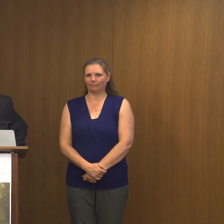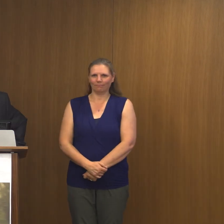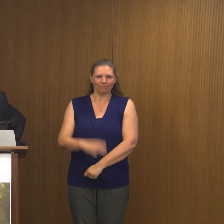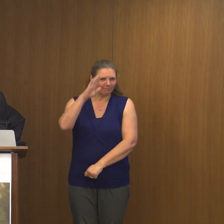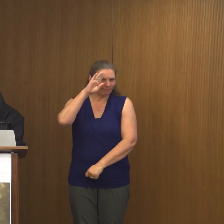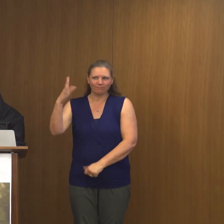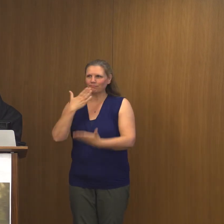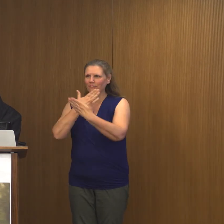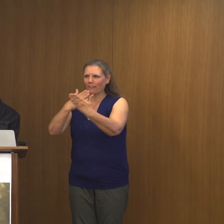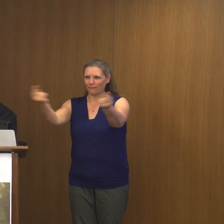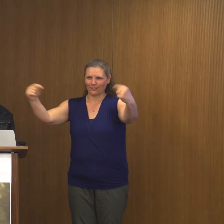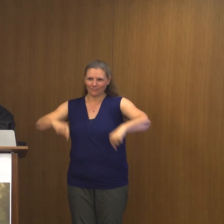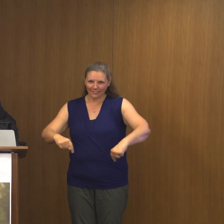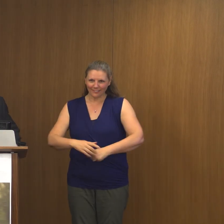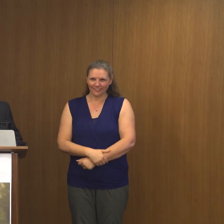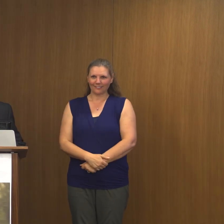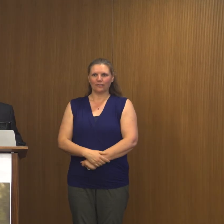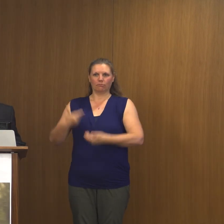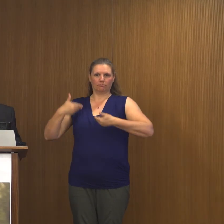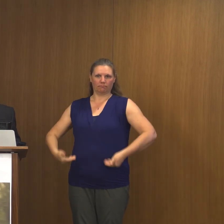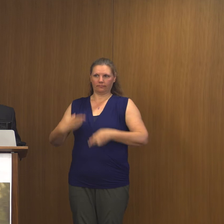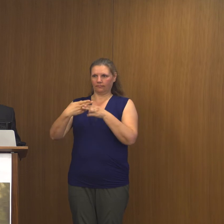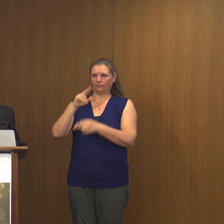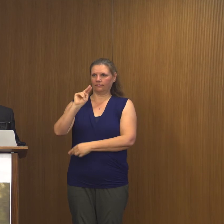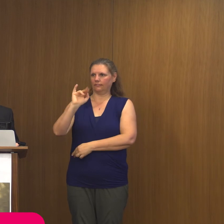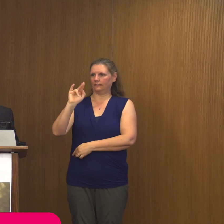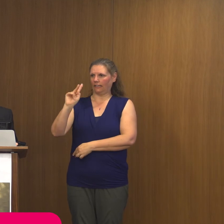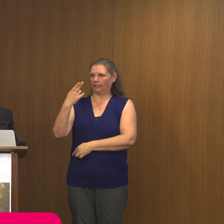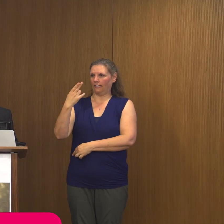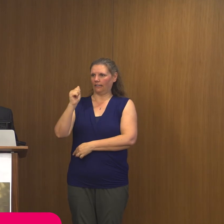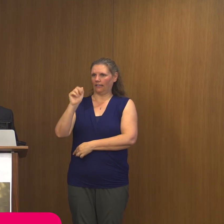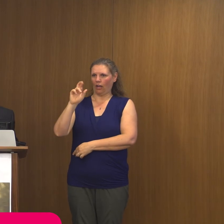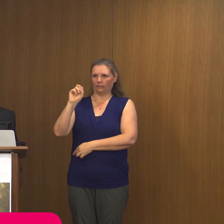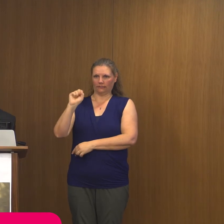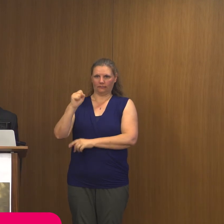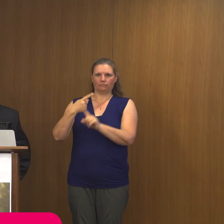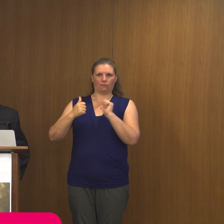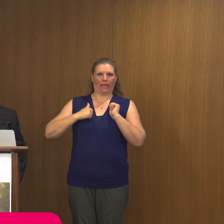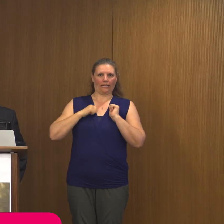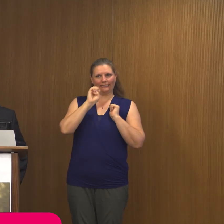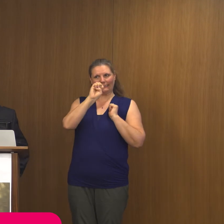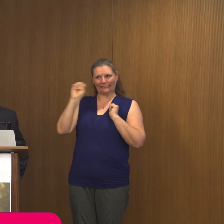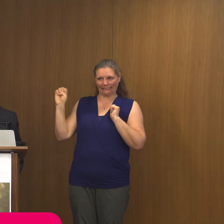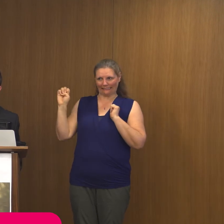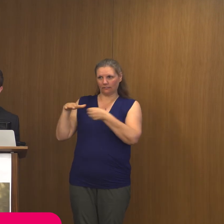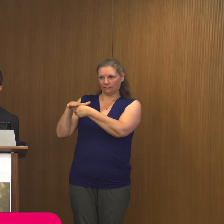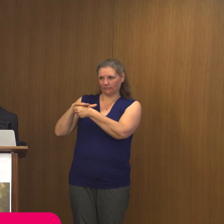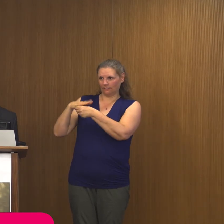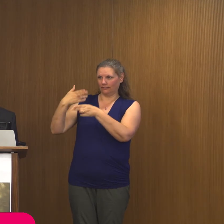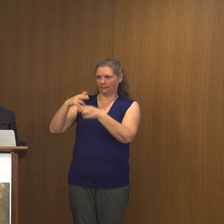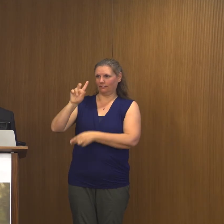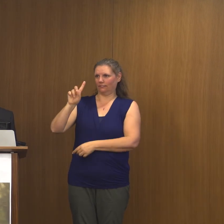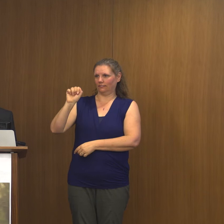All right, thanks everyone for coming this evening. So my name is Nick Harris. I'm from the East Coast of Canada, from Dartmouth, and